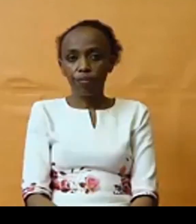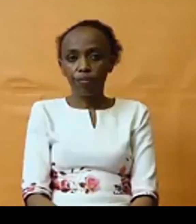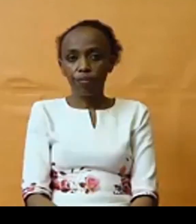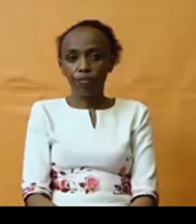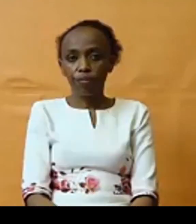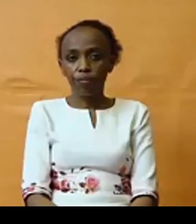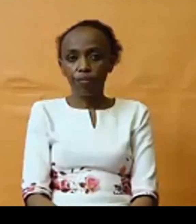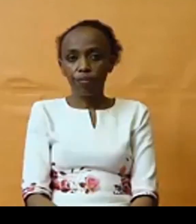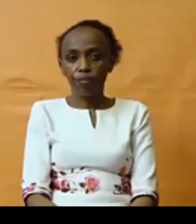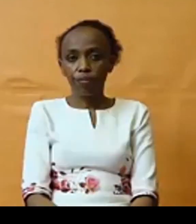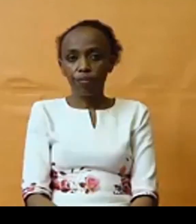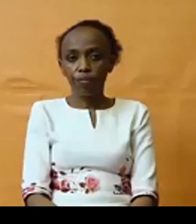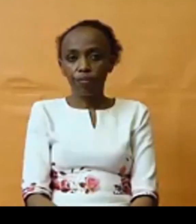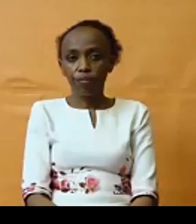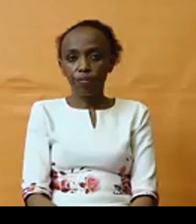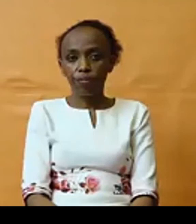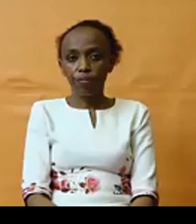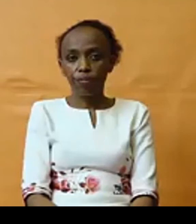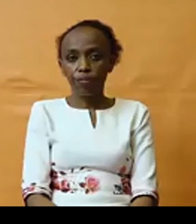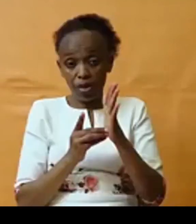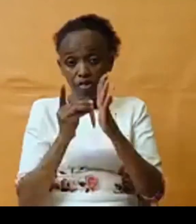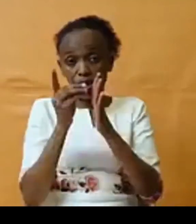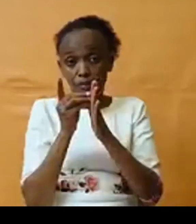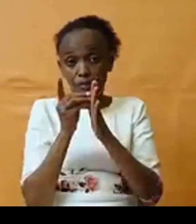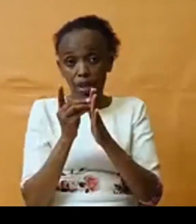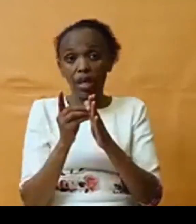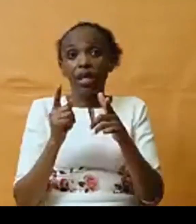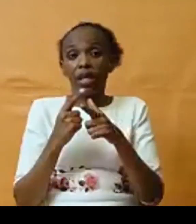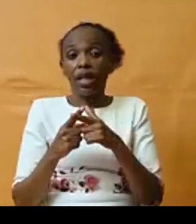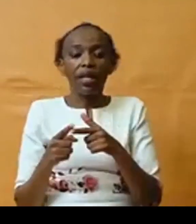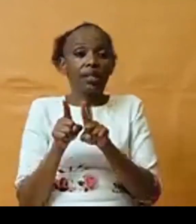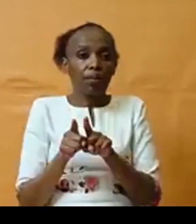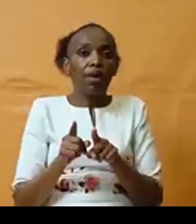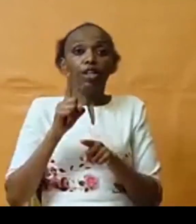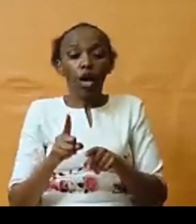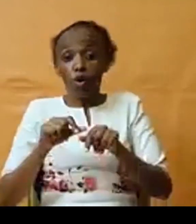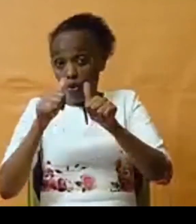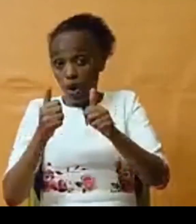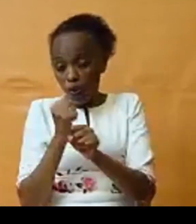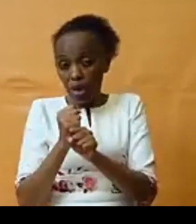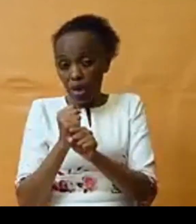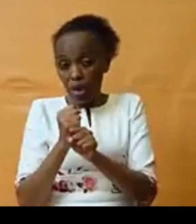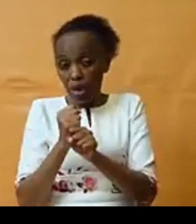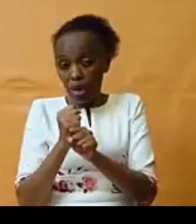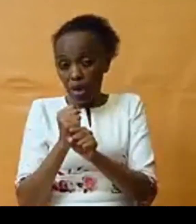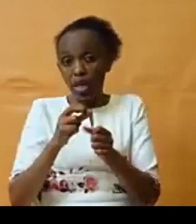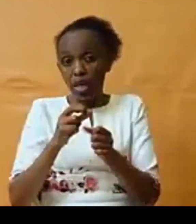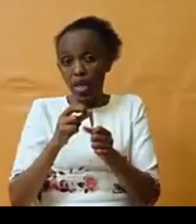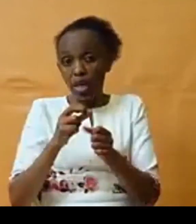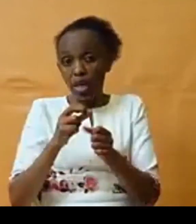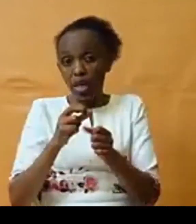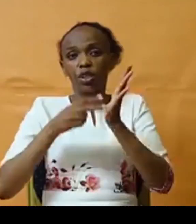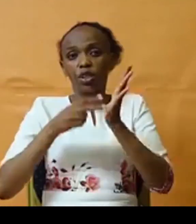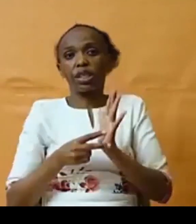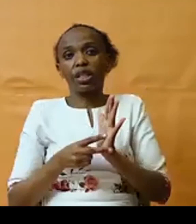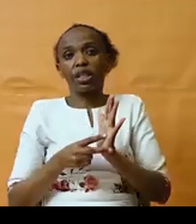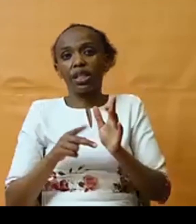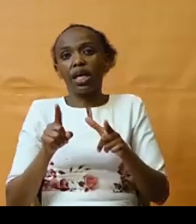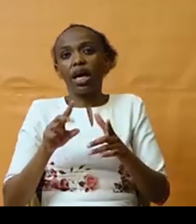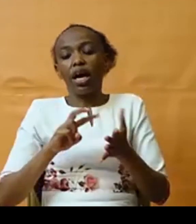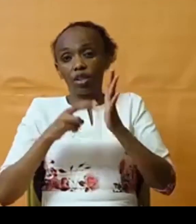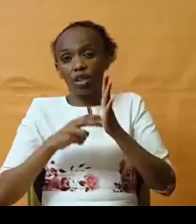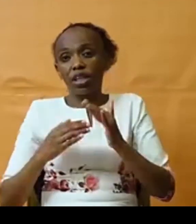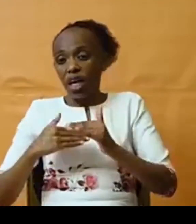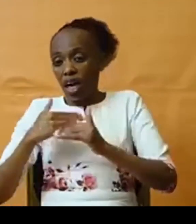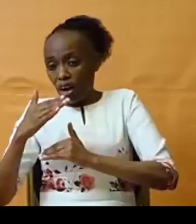ensure effectiveness, meaning that the loans that are contracted after careful analysis of their terms